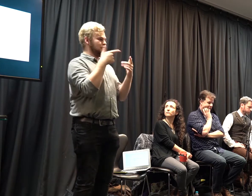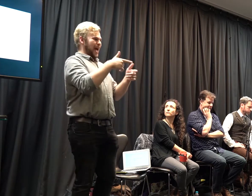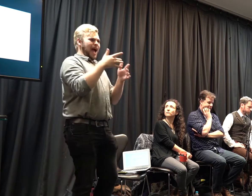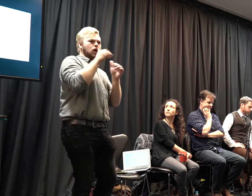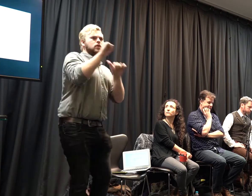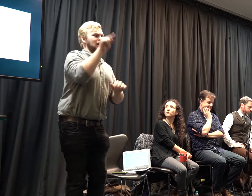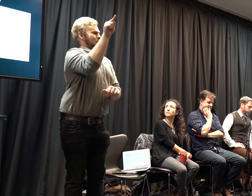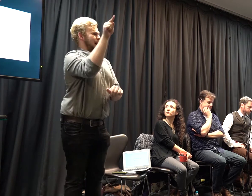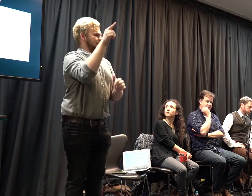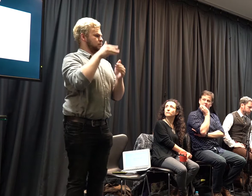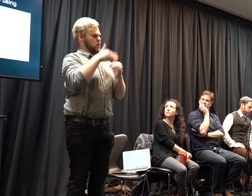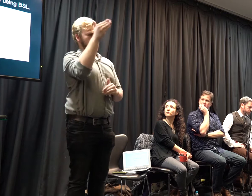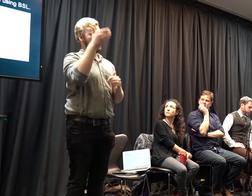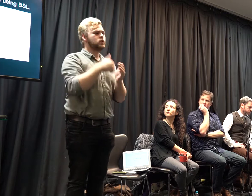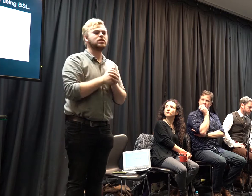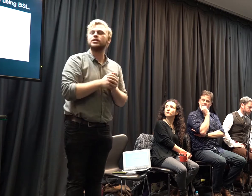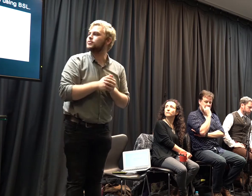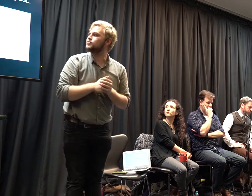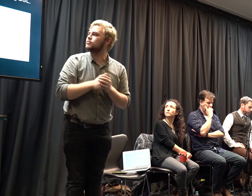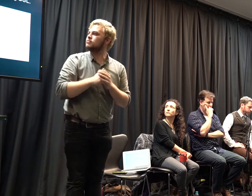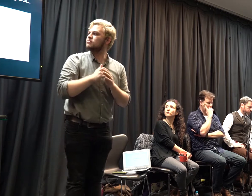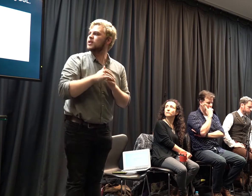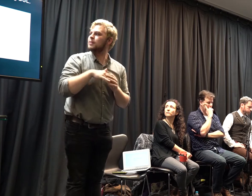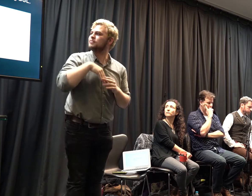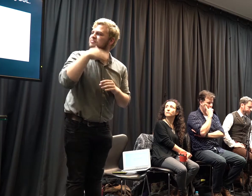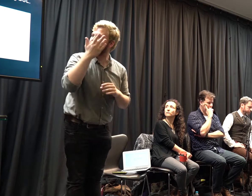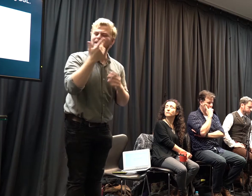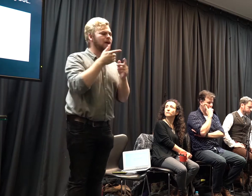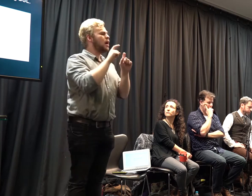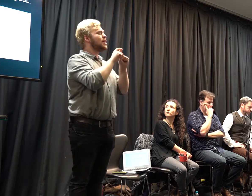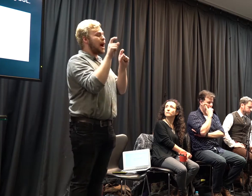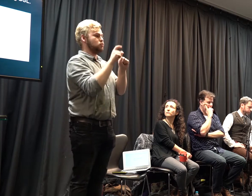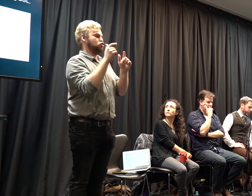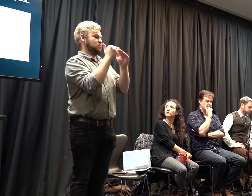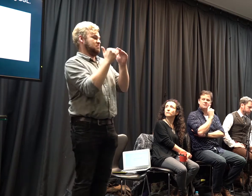BSL. That was the most preferred form of theatre.